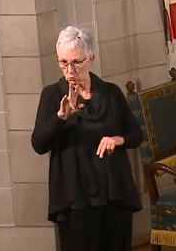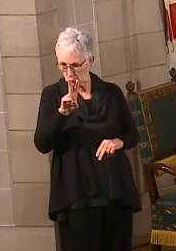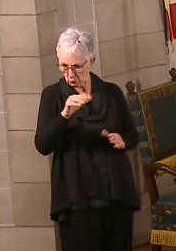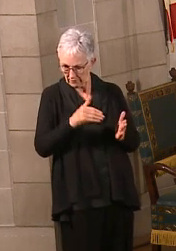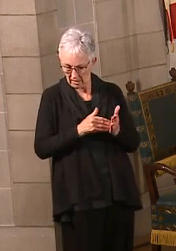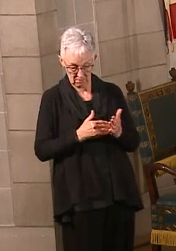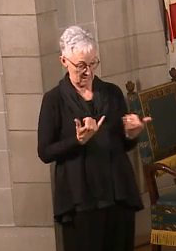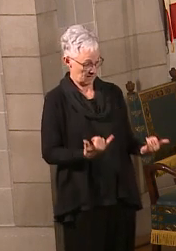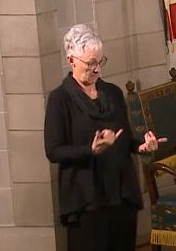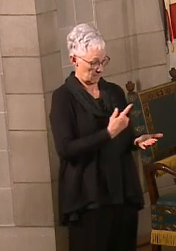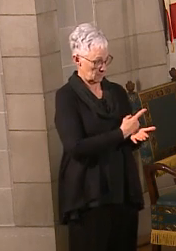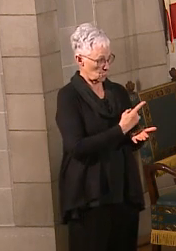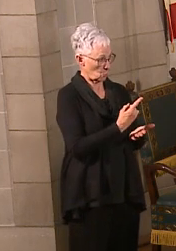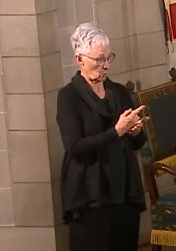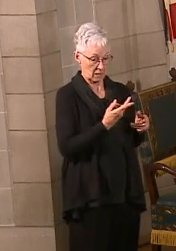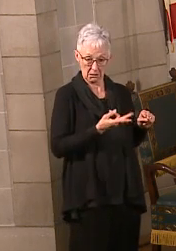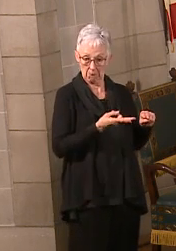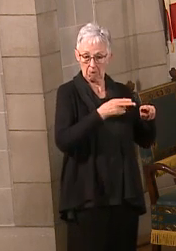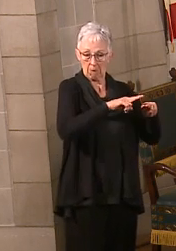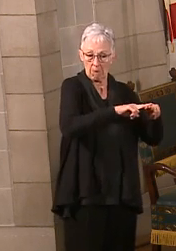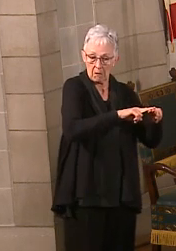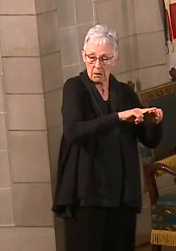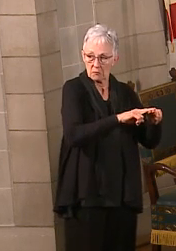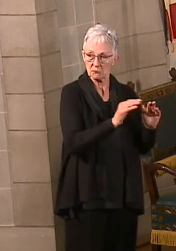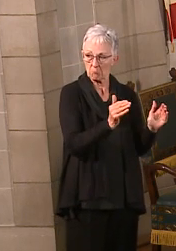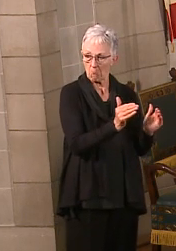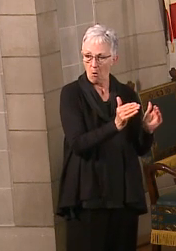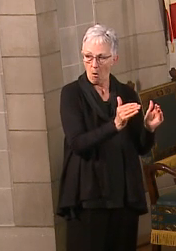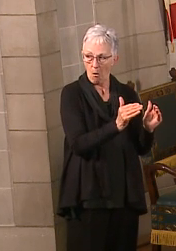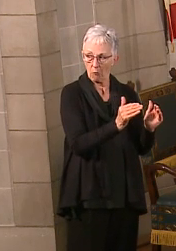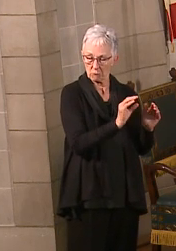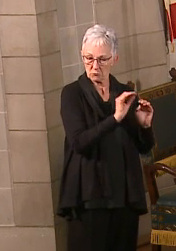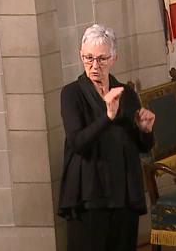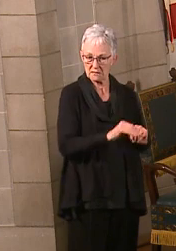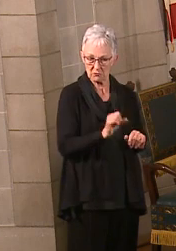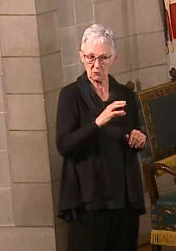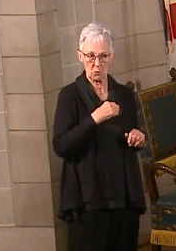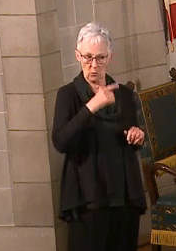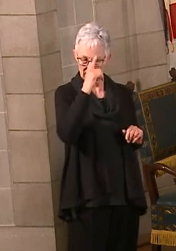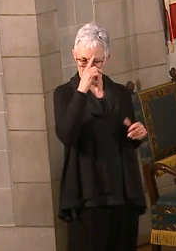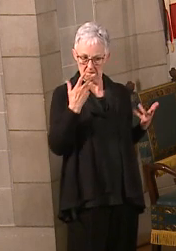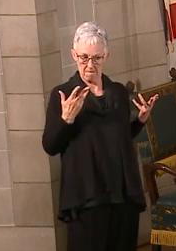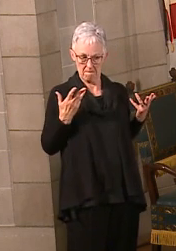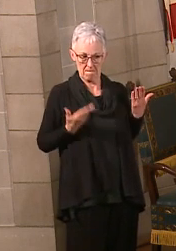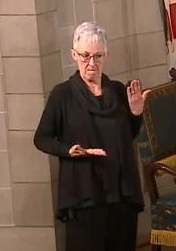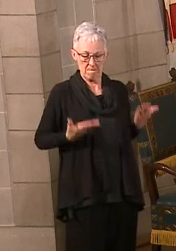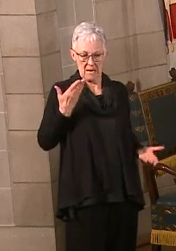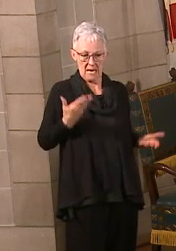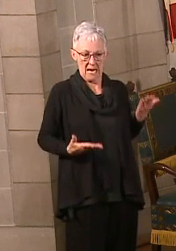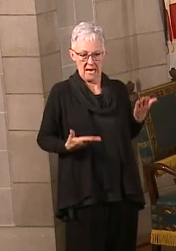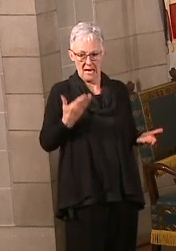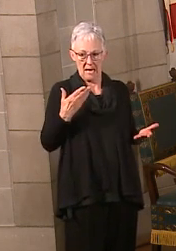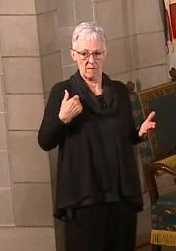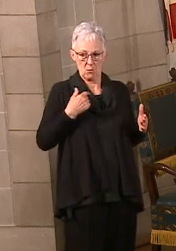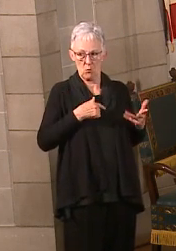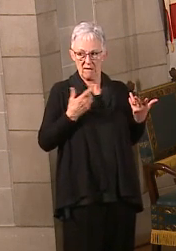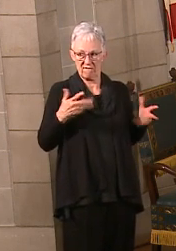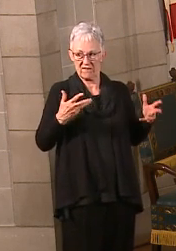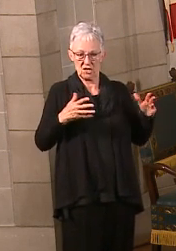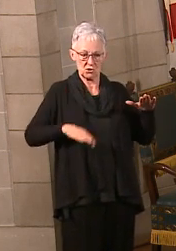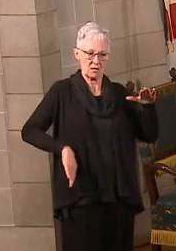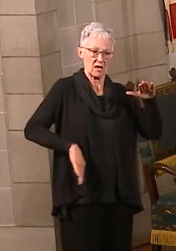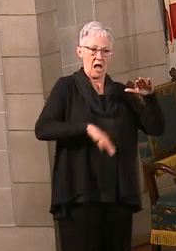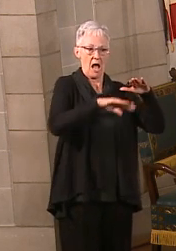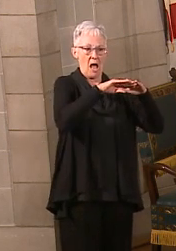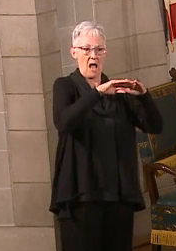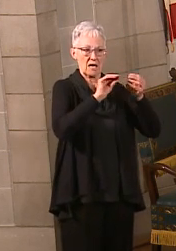week indicates that we may have crested in terms of the number of claims. New claims. I